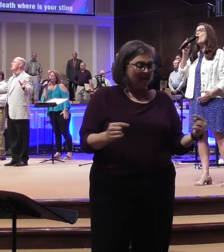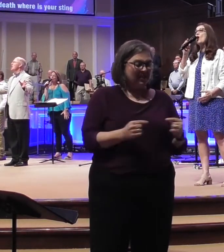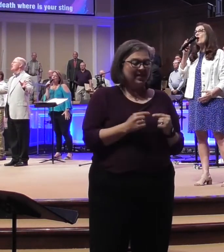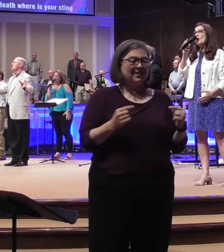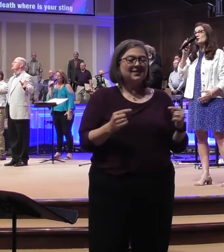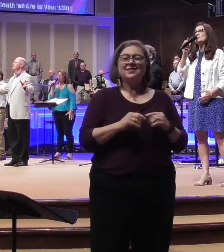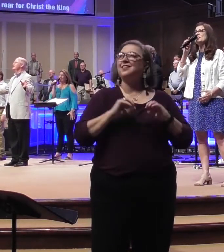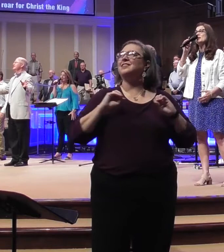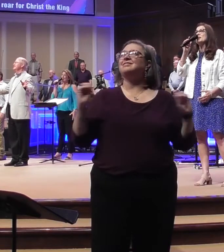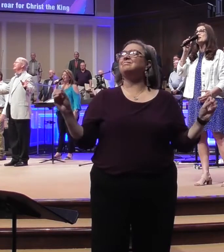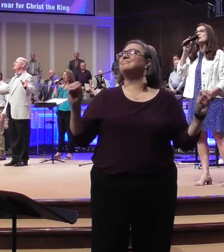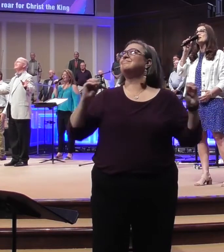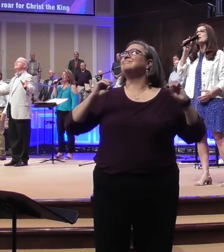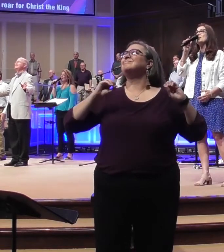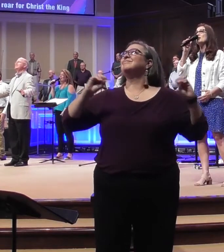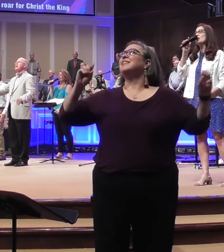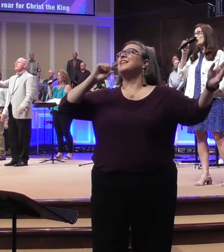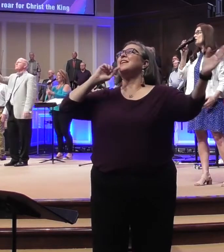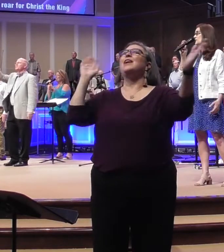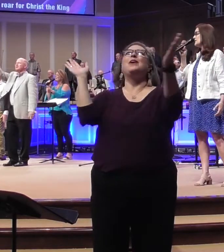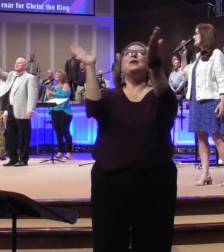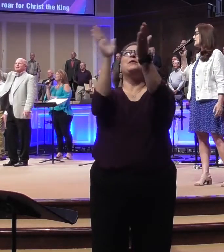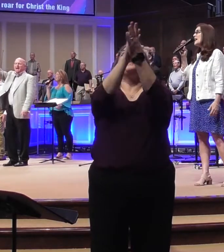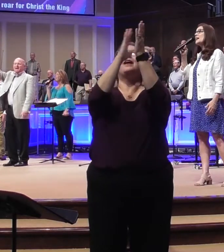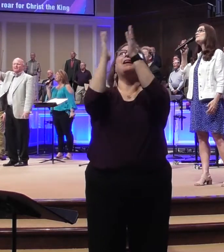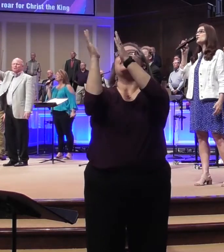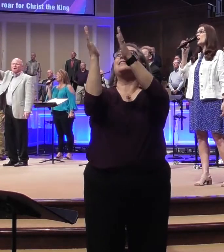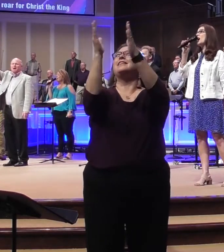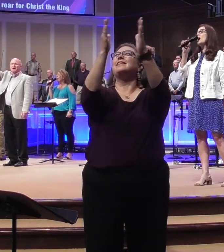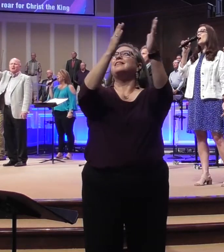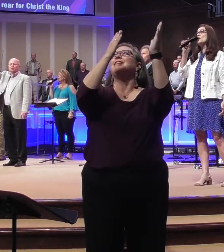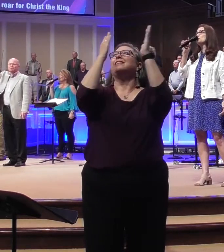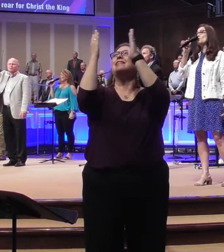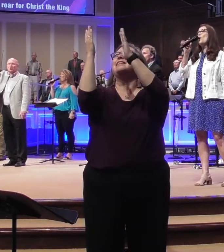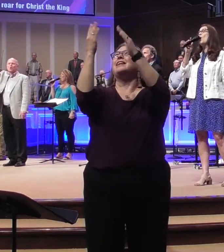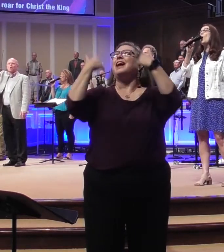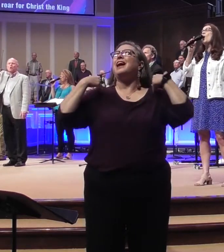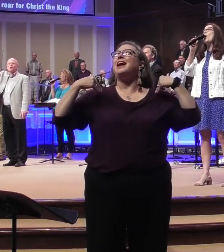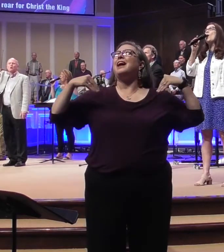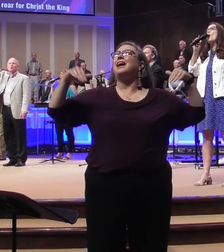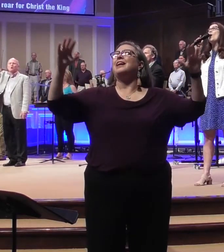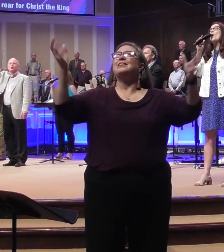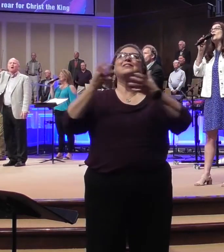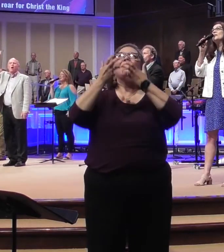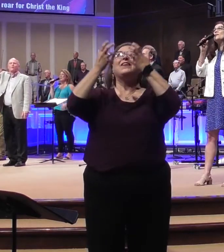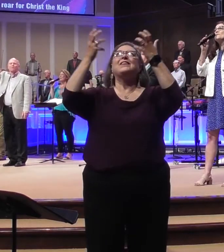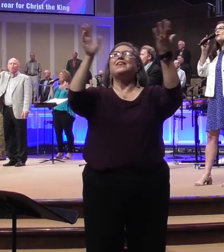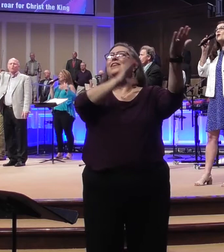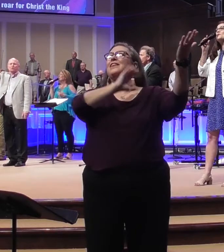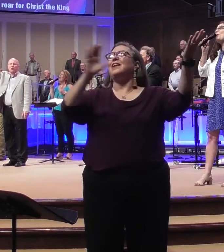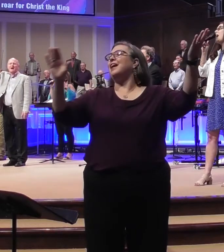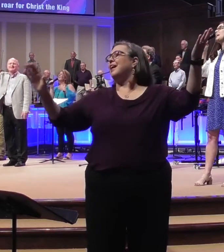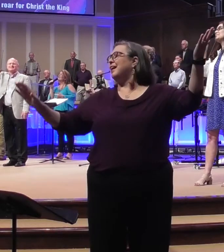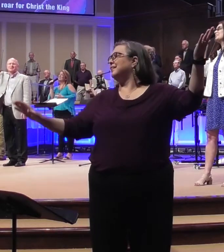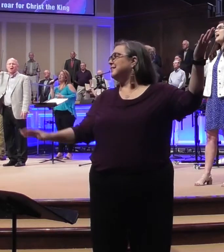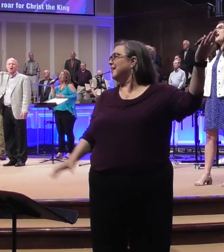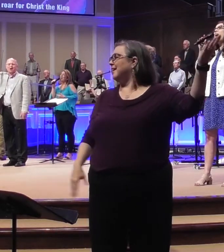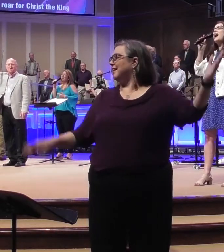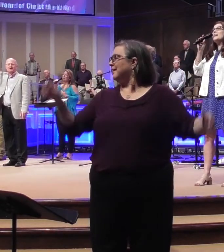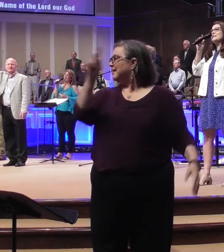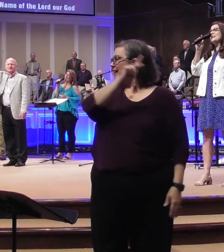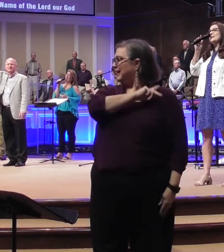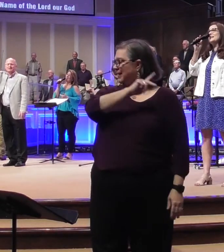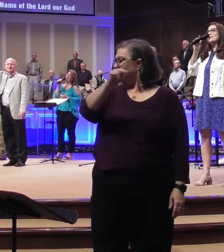is Your sting? The angels roar for Christ